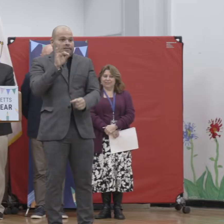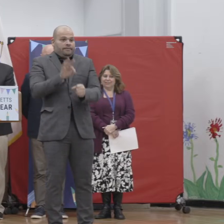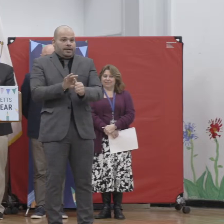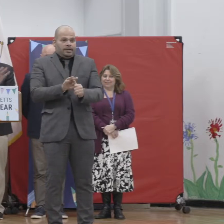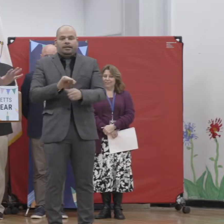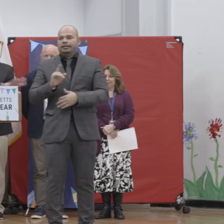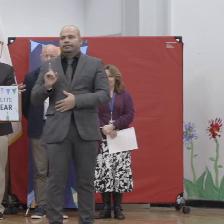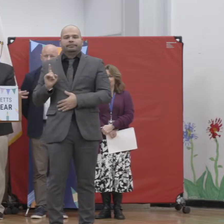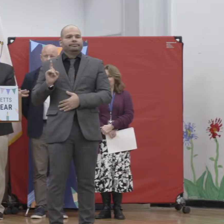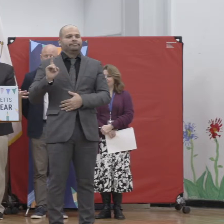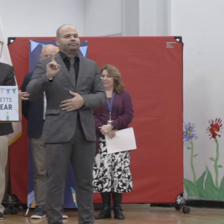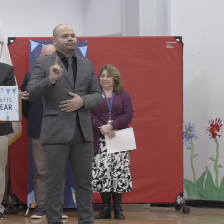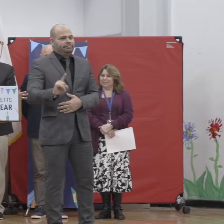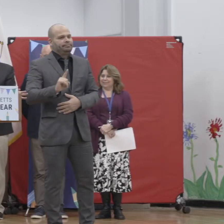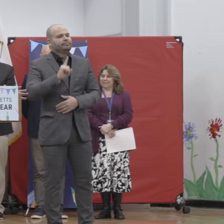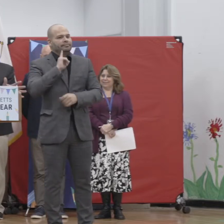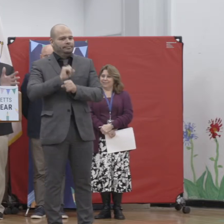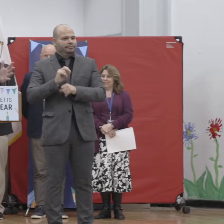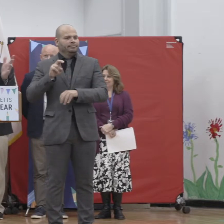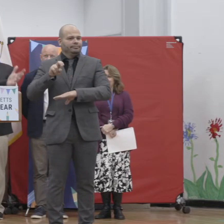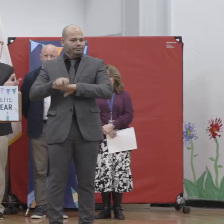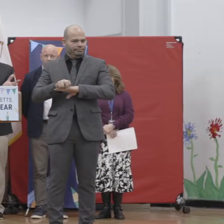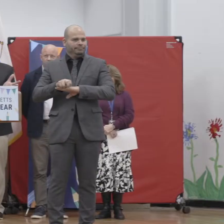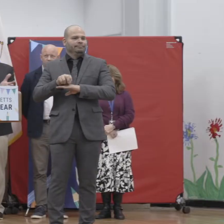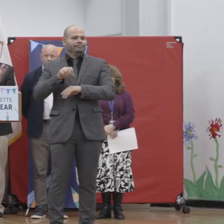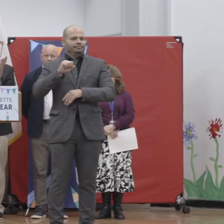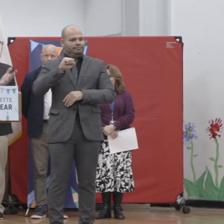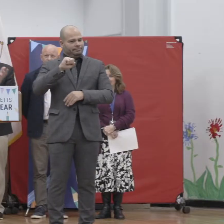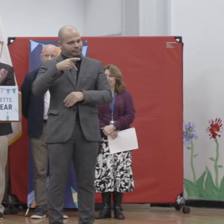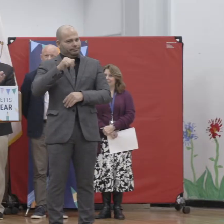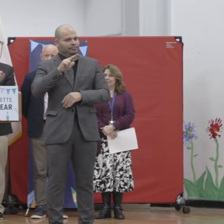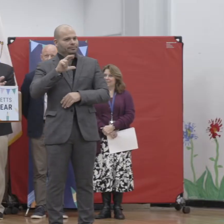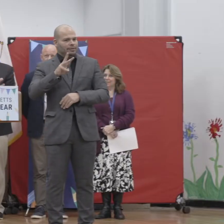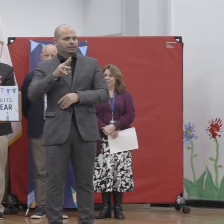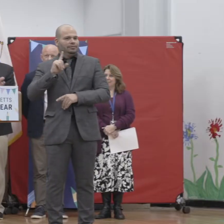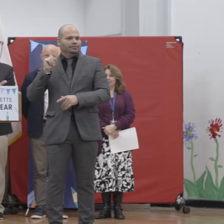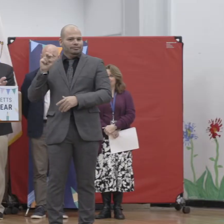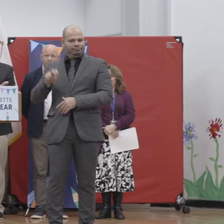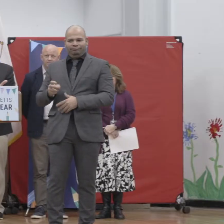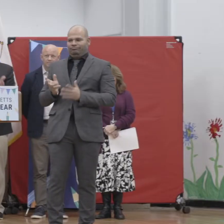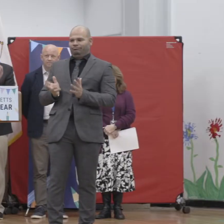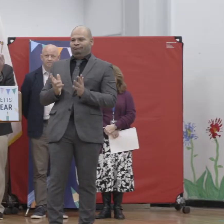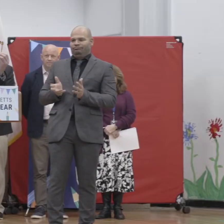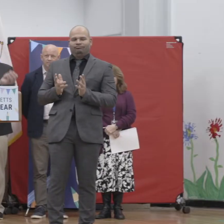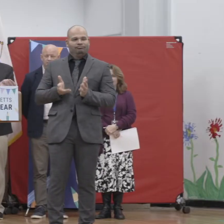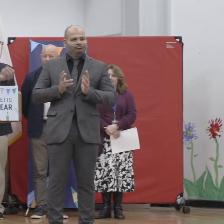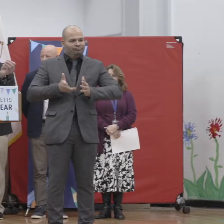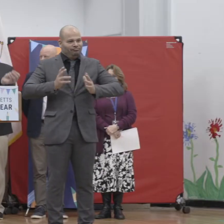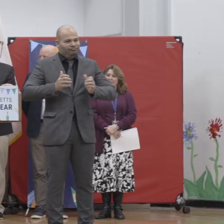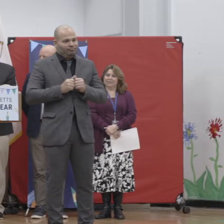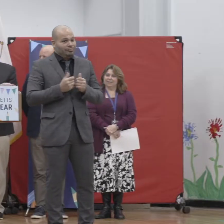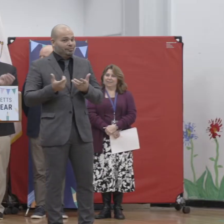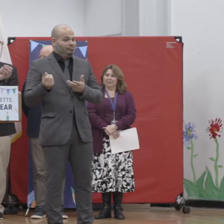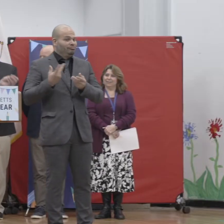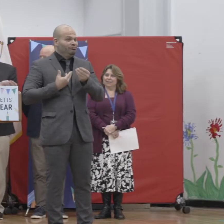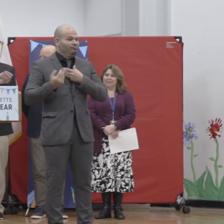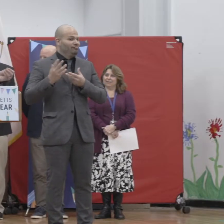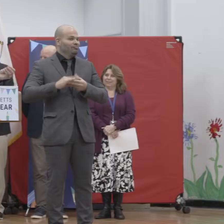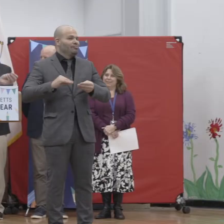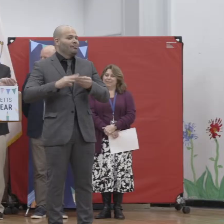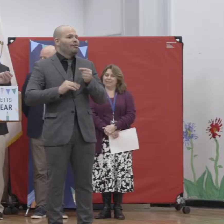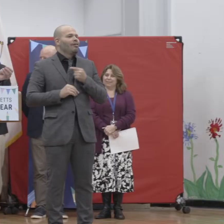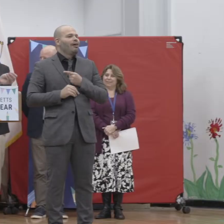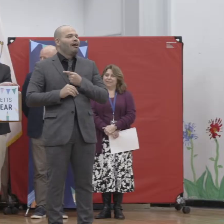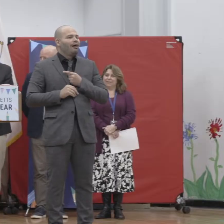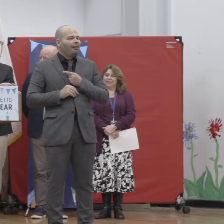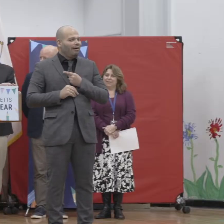her. And we only had a half an hour. And the time ended, and there was so much more that I wanted to hear from her, and that's how I knew she needed to